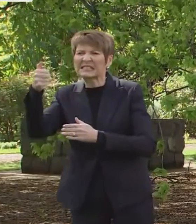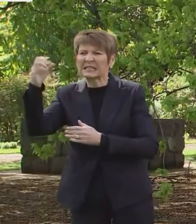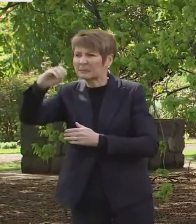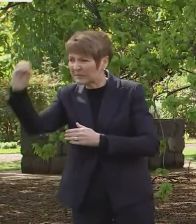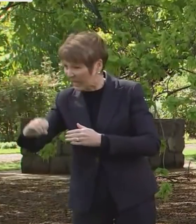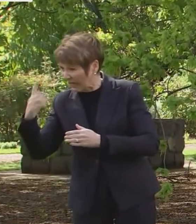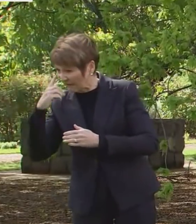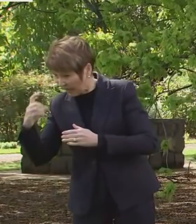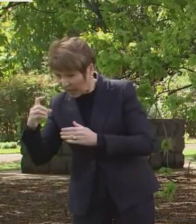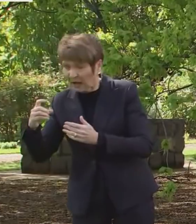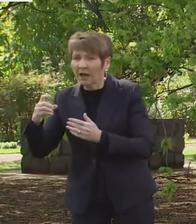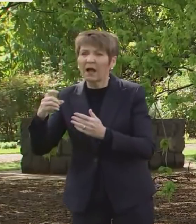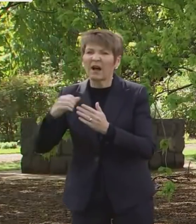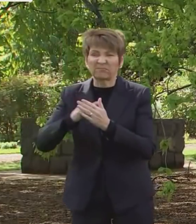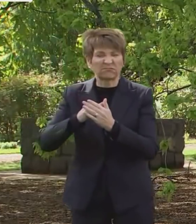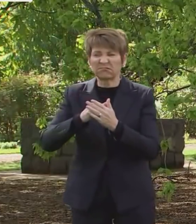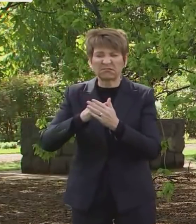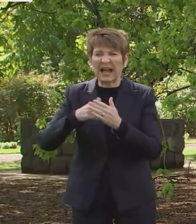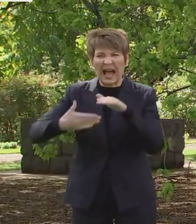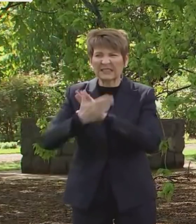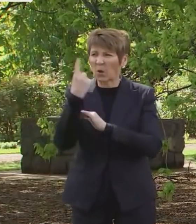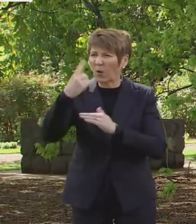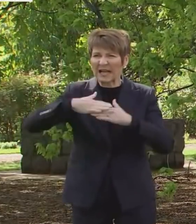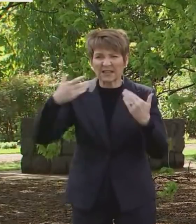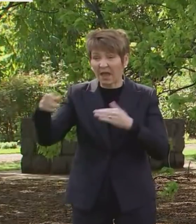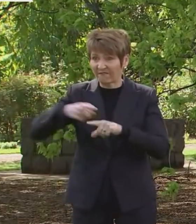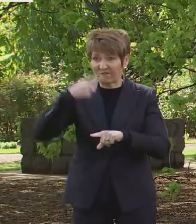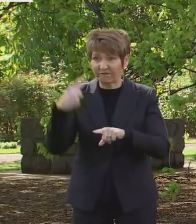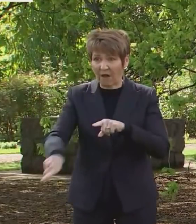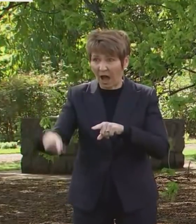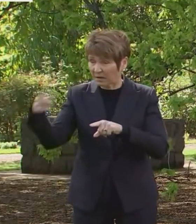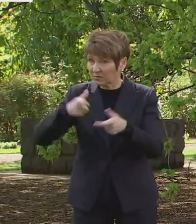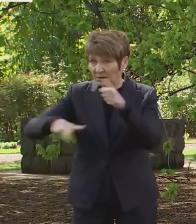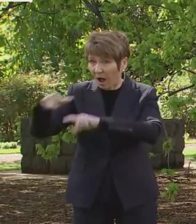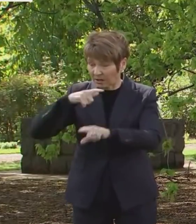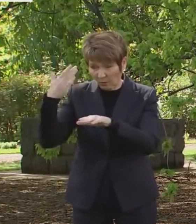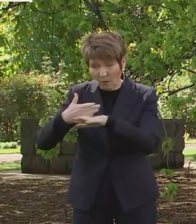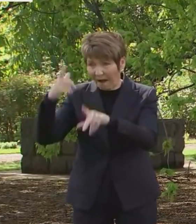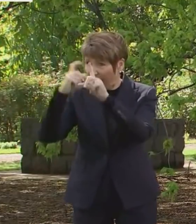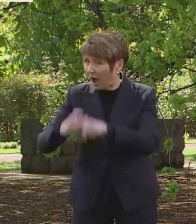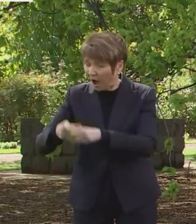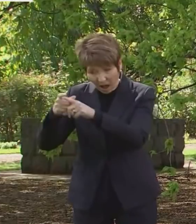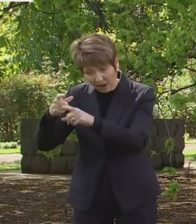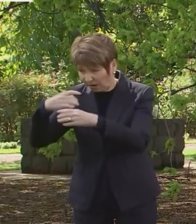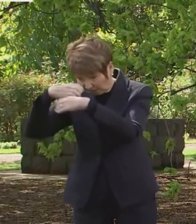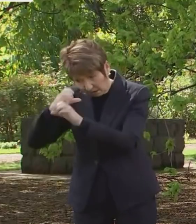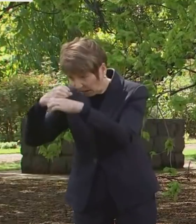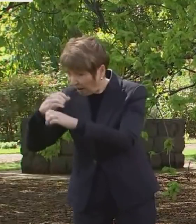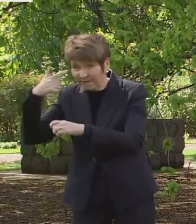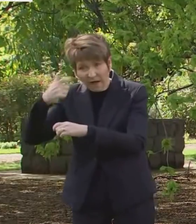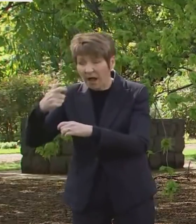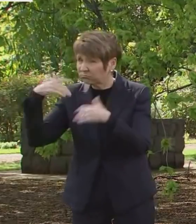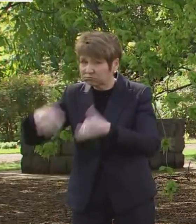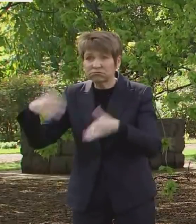and 98% within a day. It is great to see thousands of Victorians out there yesterday getting tested to protect